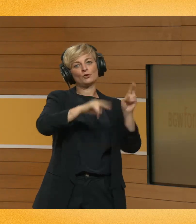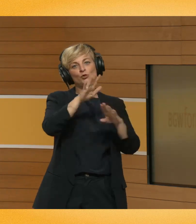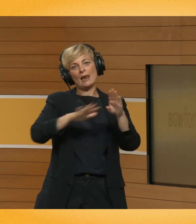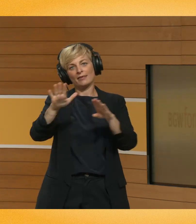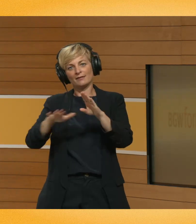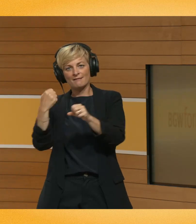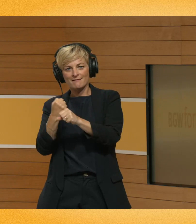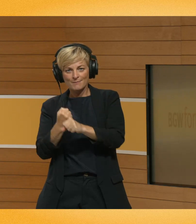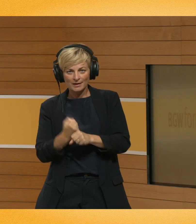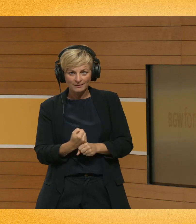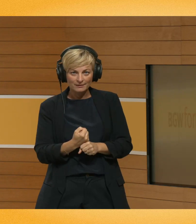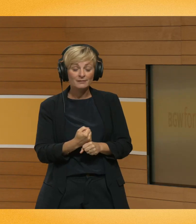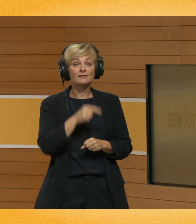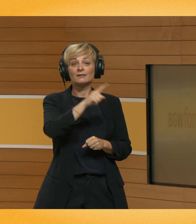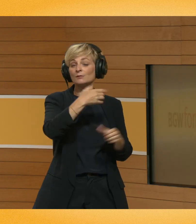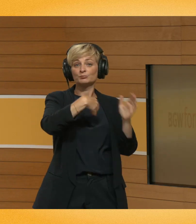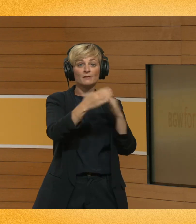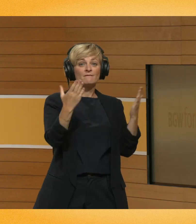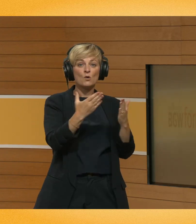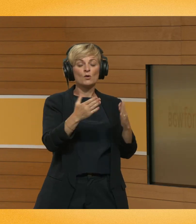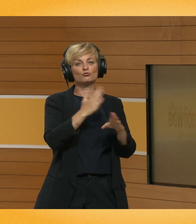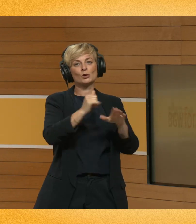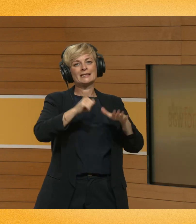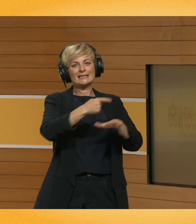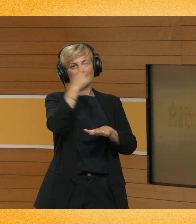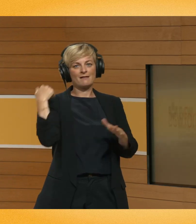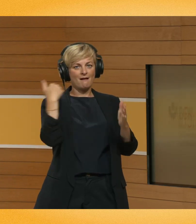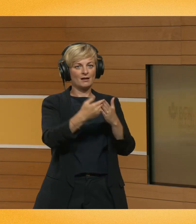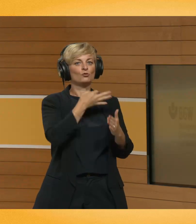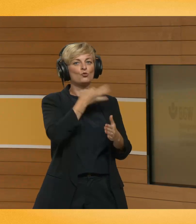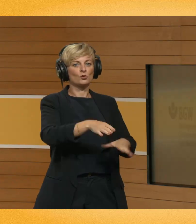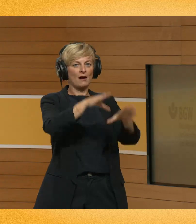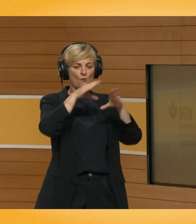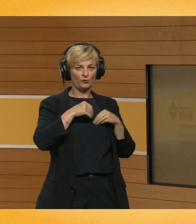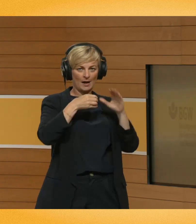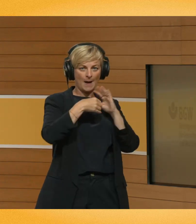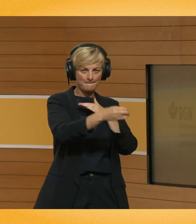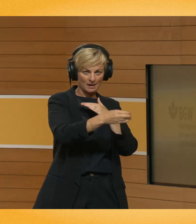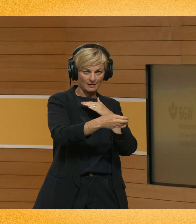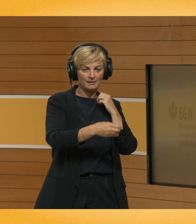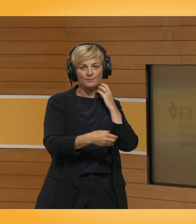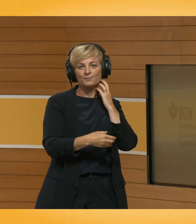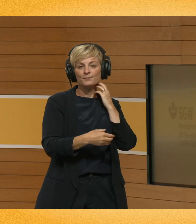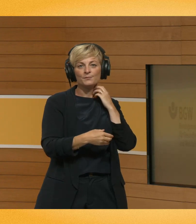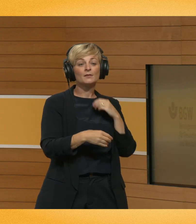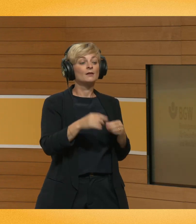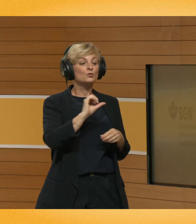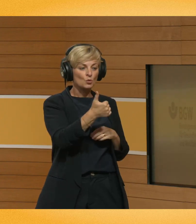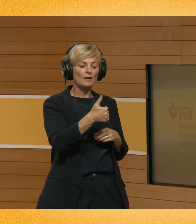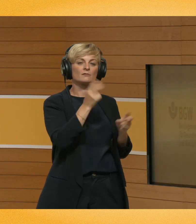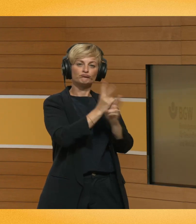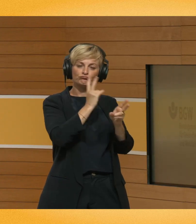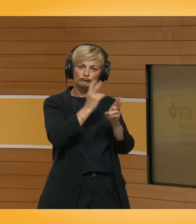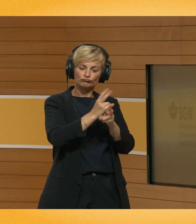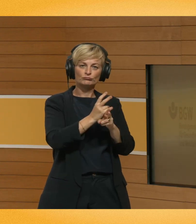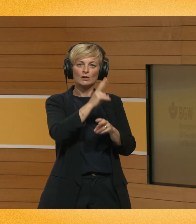in Letterkenny for 16 years as a staff nurse and then as a clinical nurse manager. She also worked in the emergency